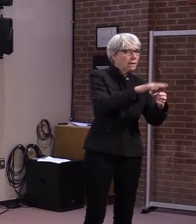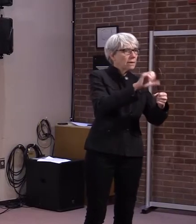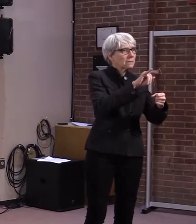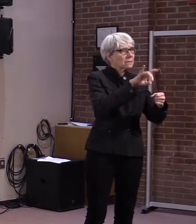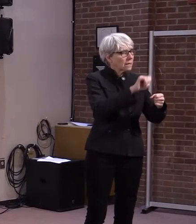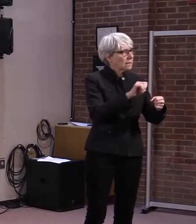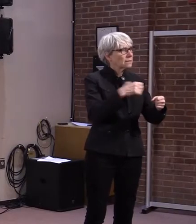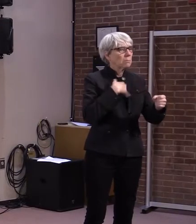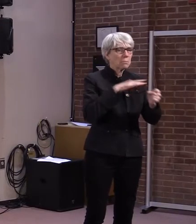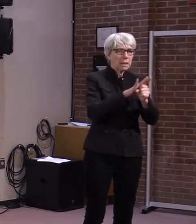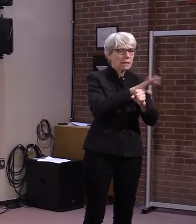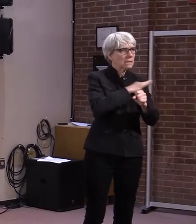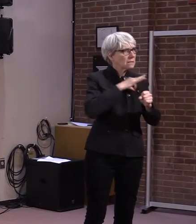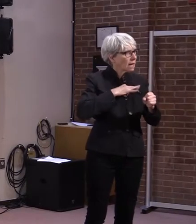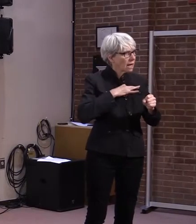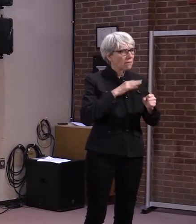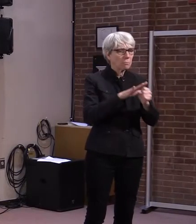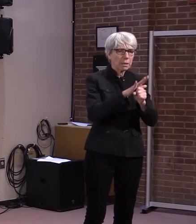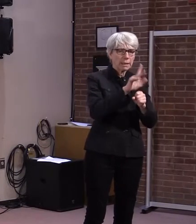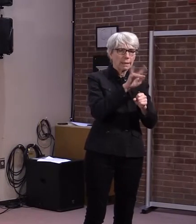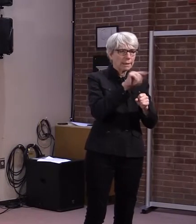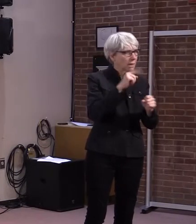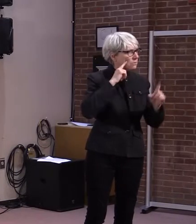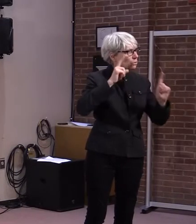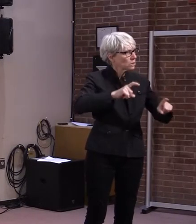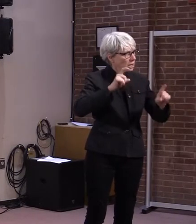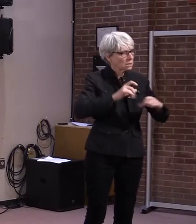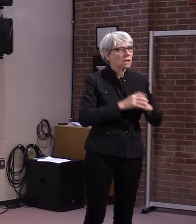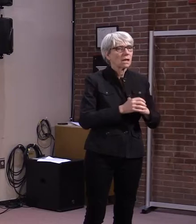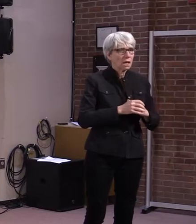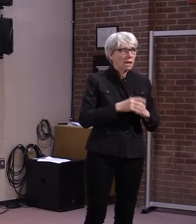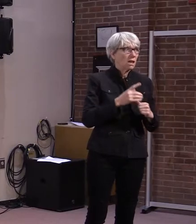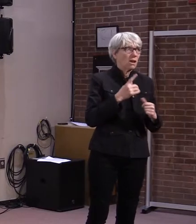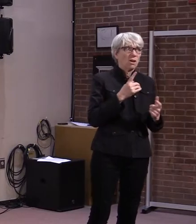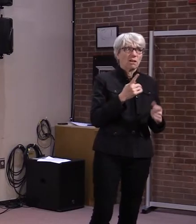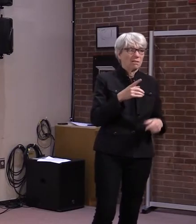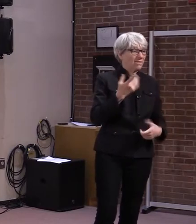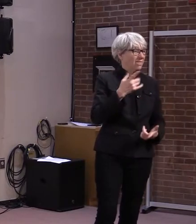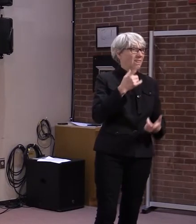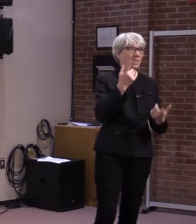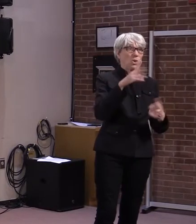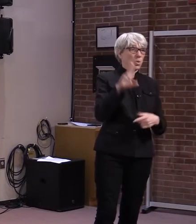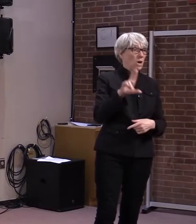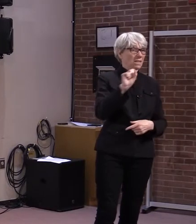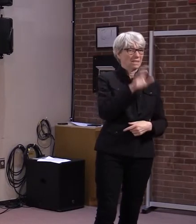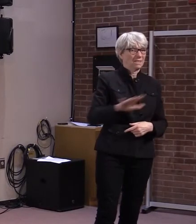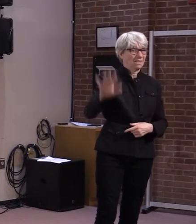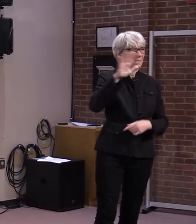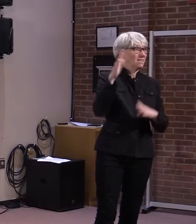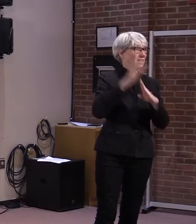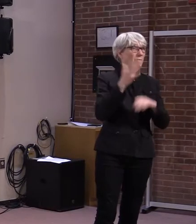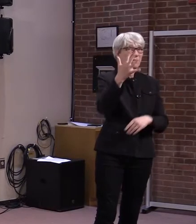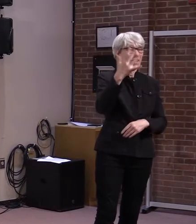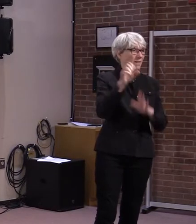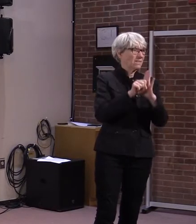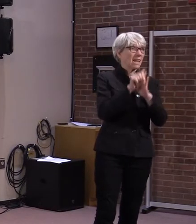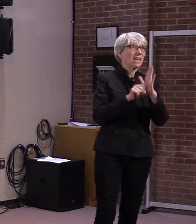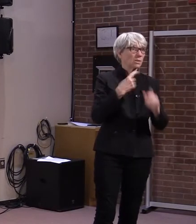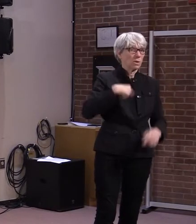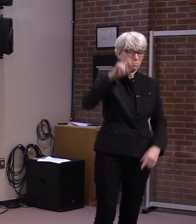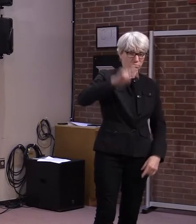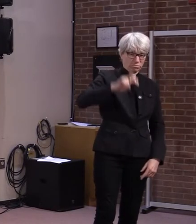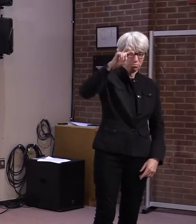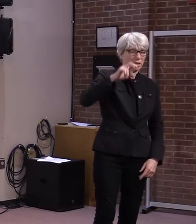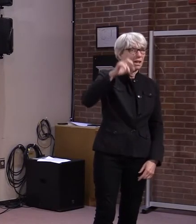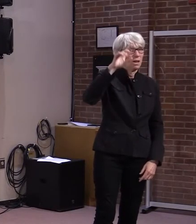in the nation in terms of testing on a per 100,000 basis, and we are oftentimes number one.